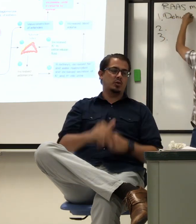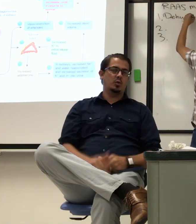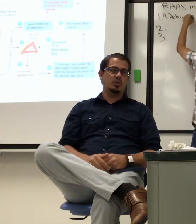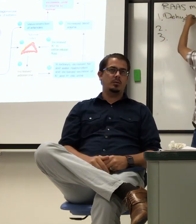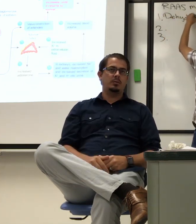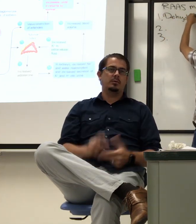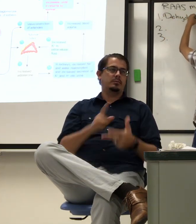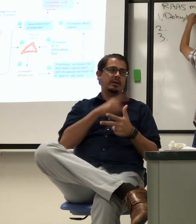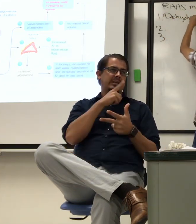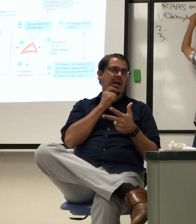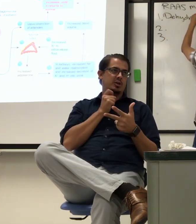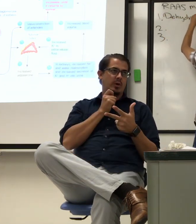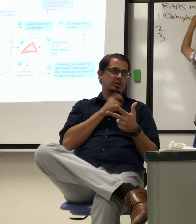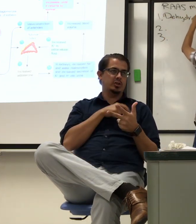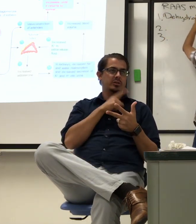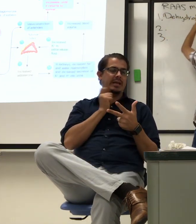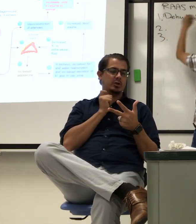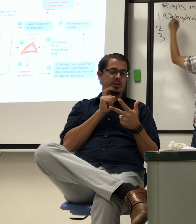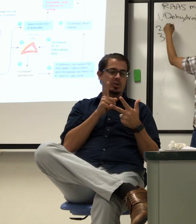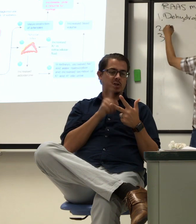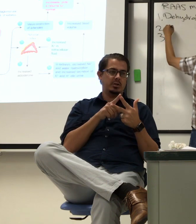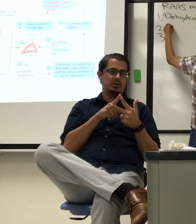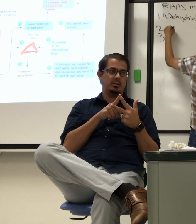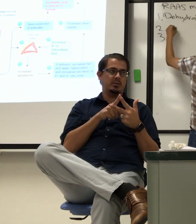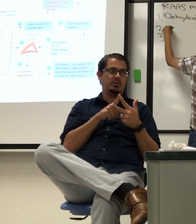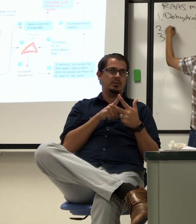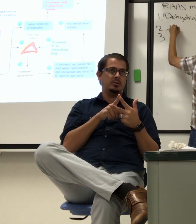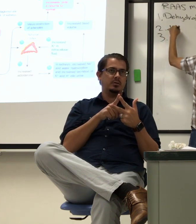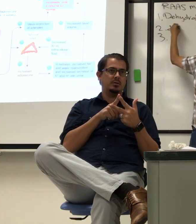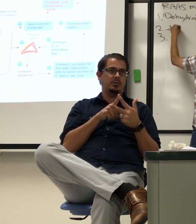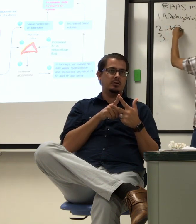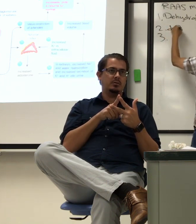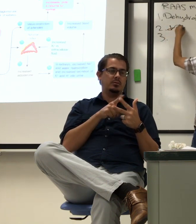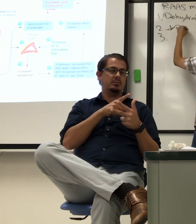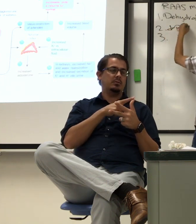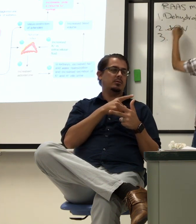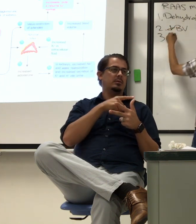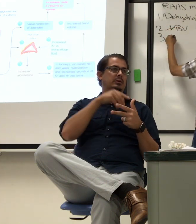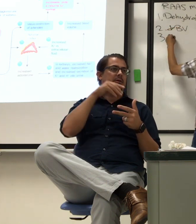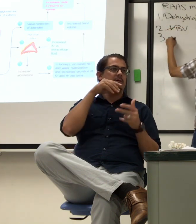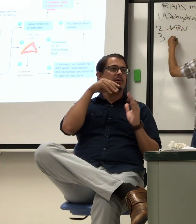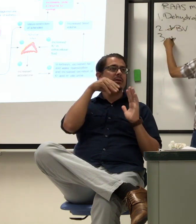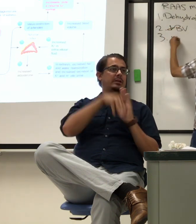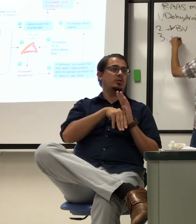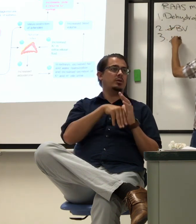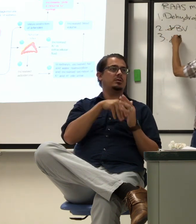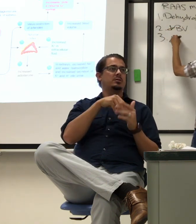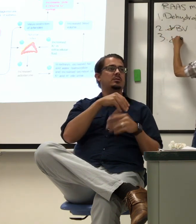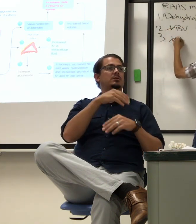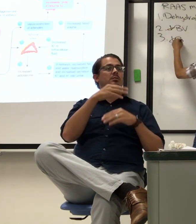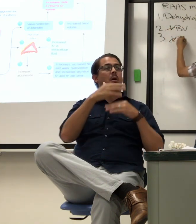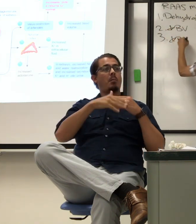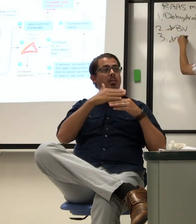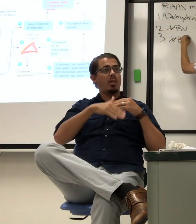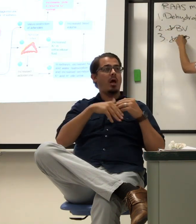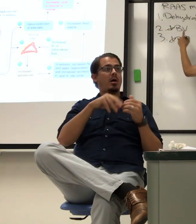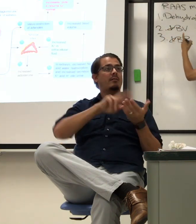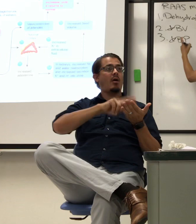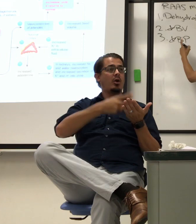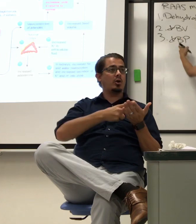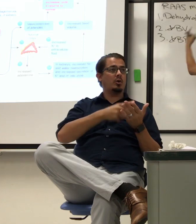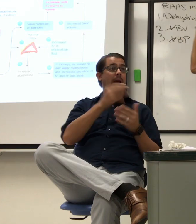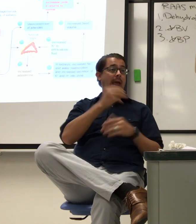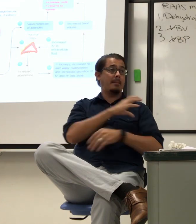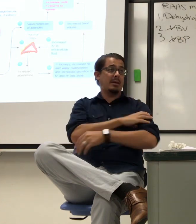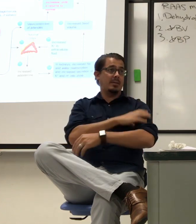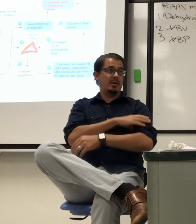Dehydration, I'll just put that one. Dehydration leads to decreased BV, blood volume, decreased BP, blood